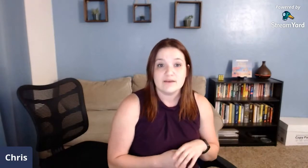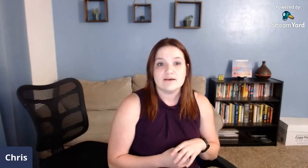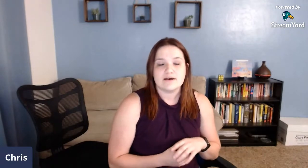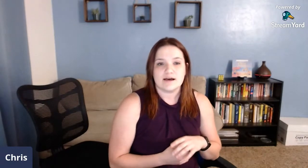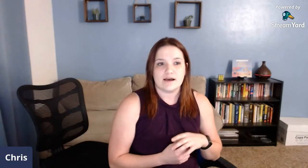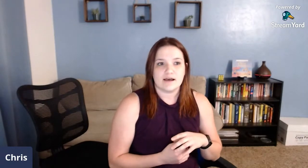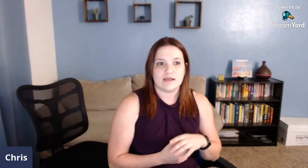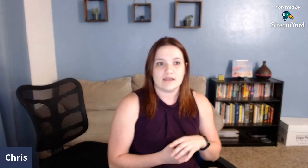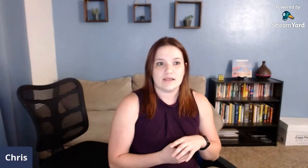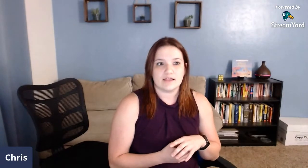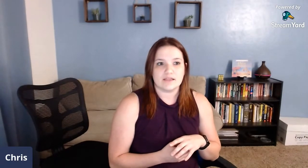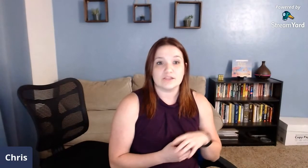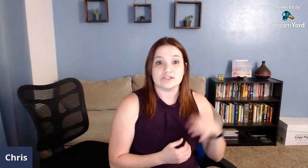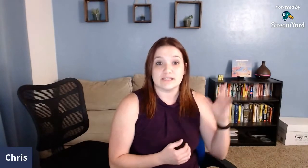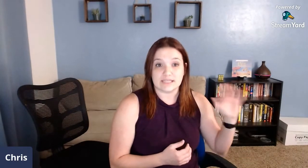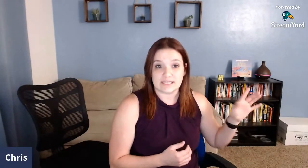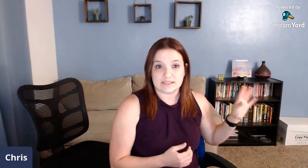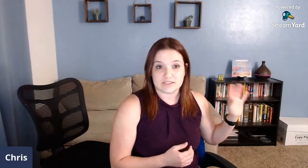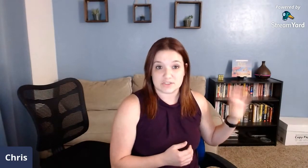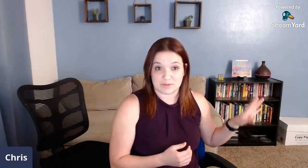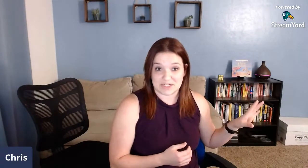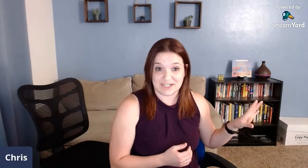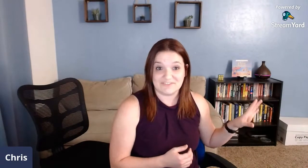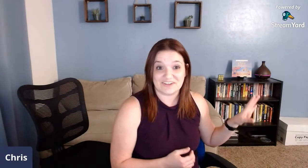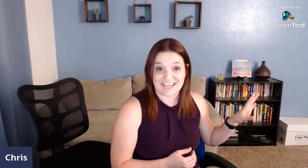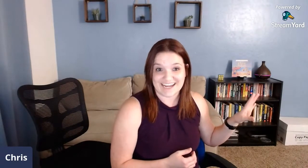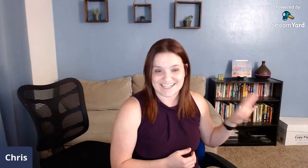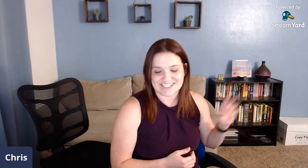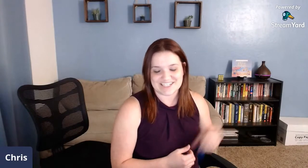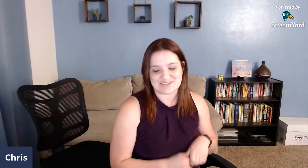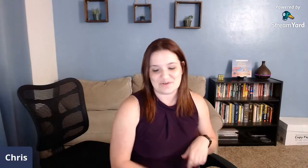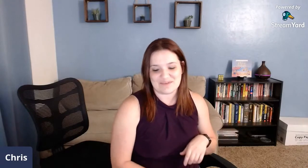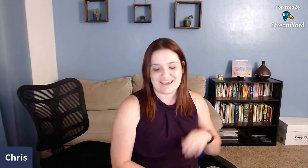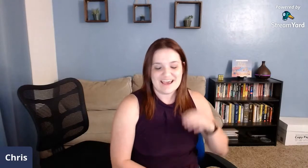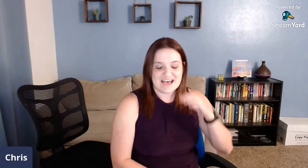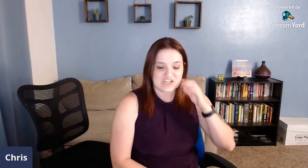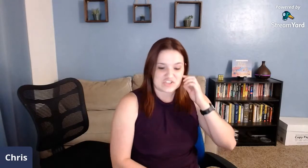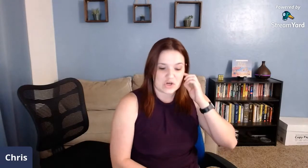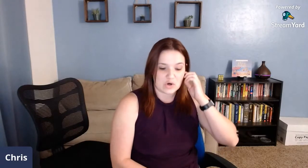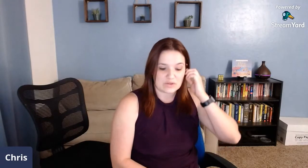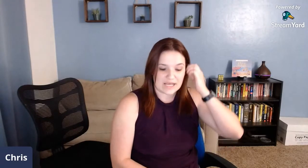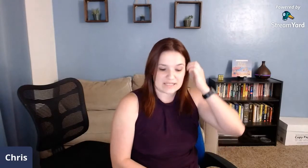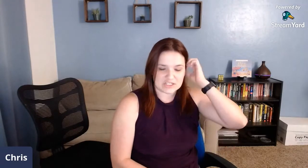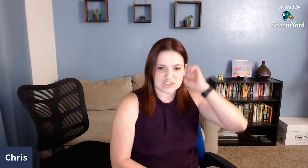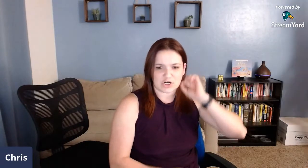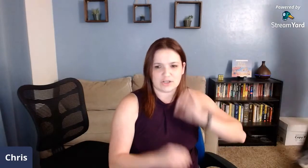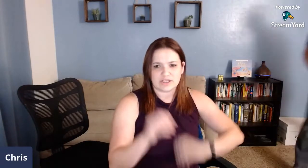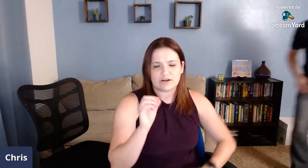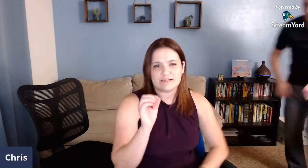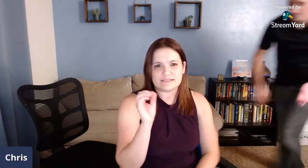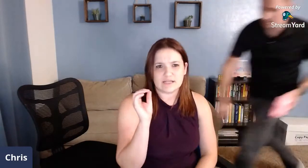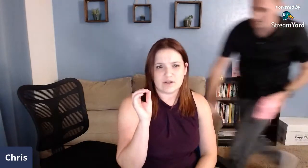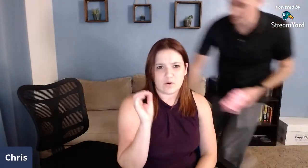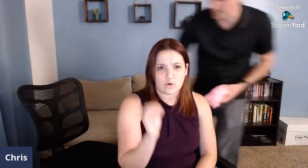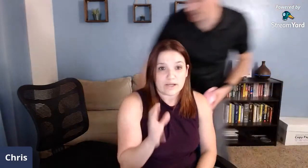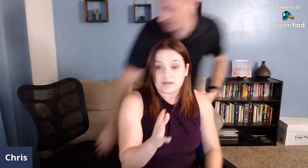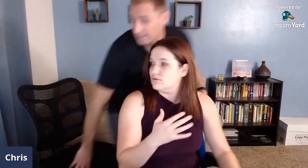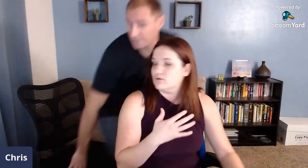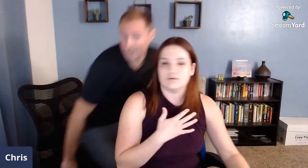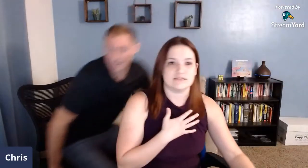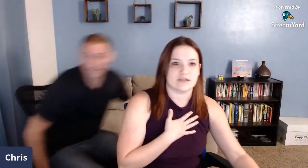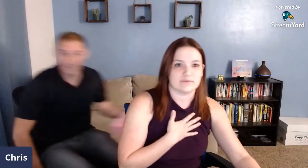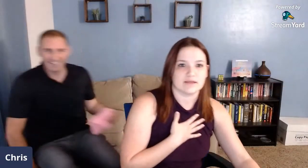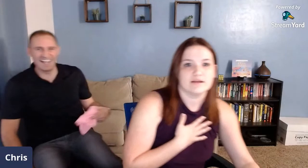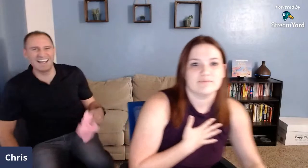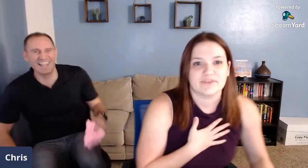that. There's a link in the description. There's a link in the description for that, he just told me. So that's going to start. There is an